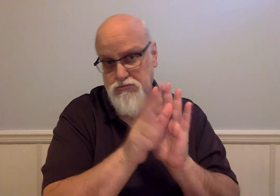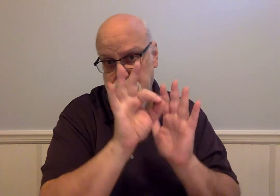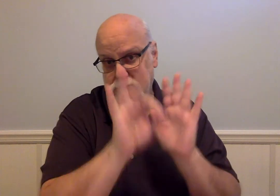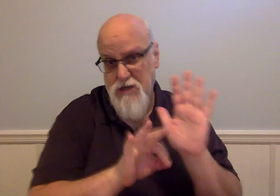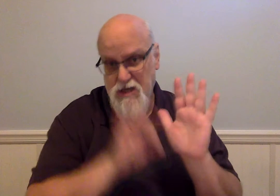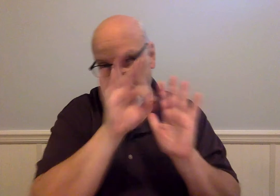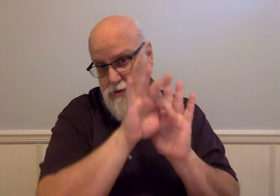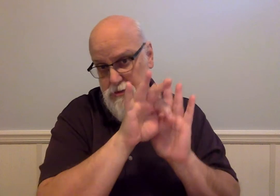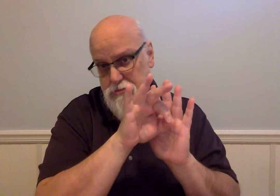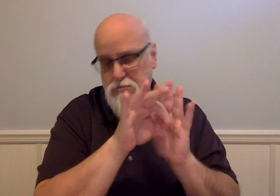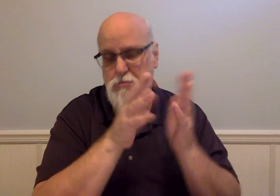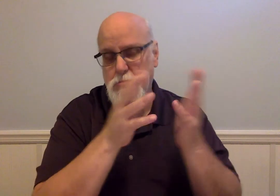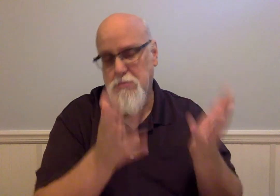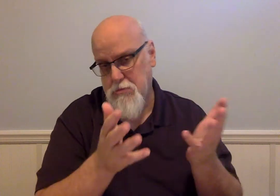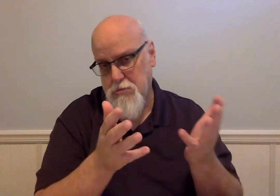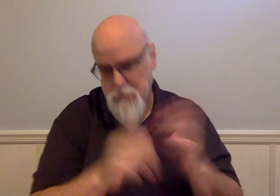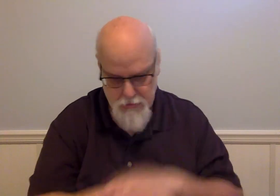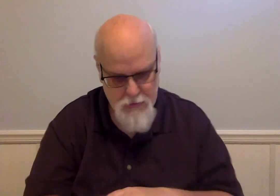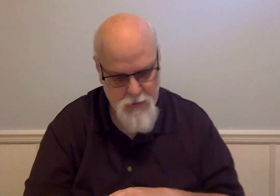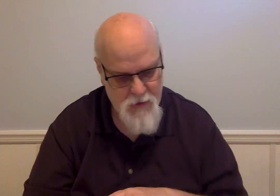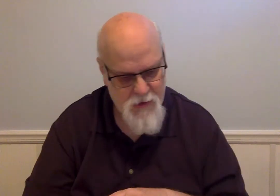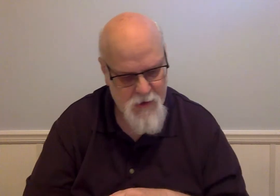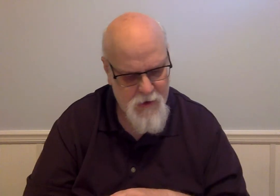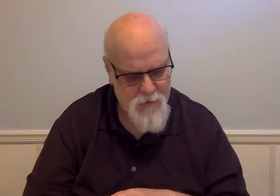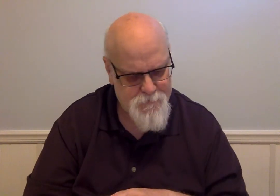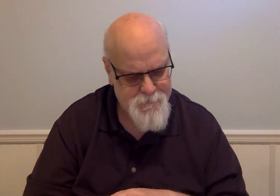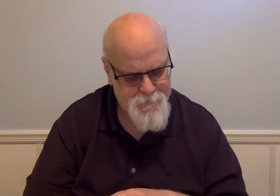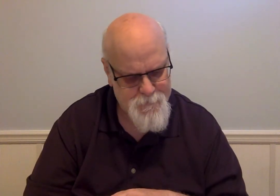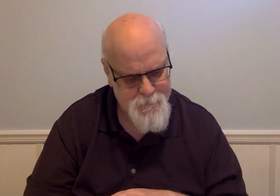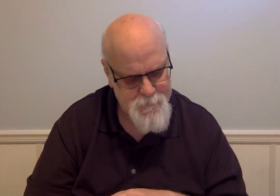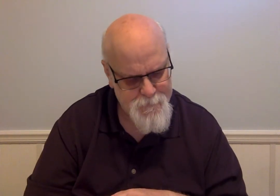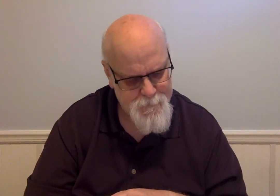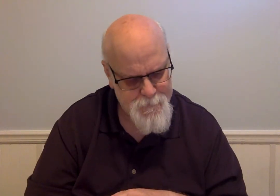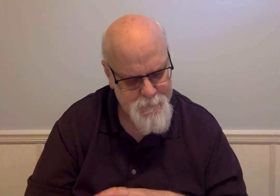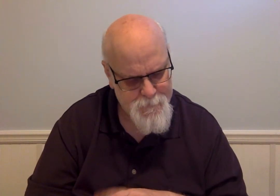hours, 9 hours. So that's called numeral incorporation.